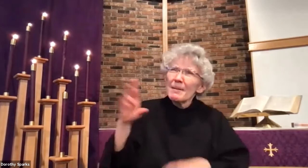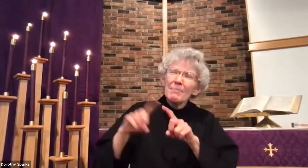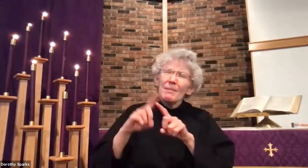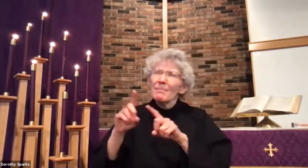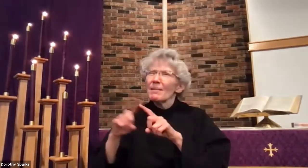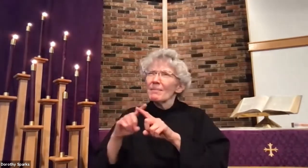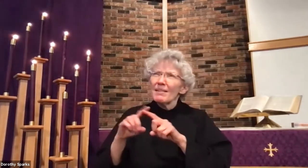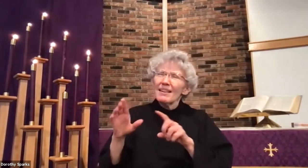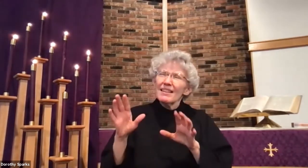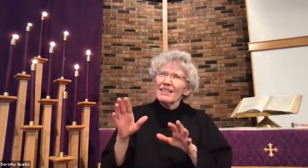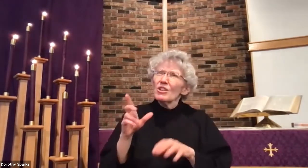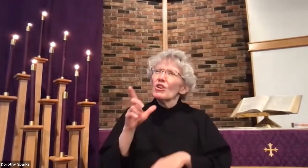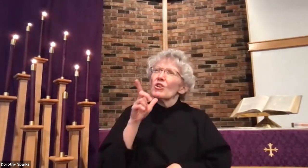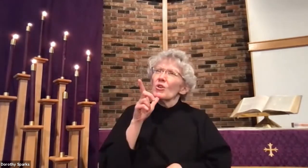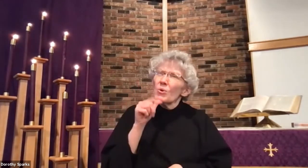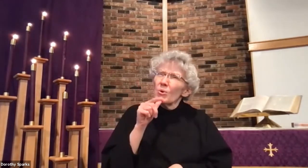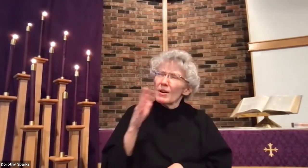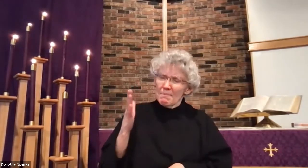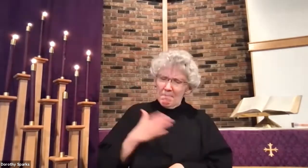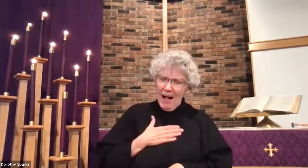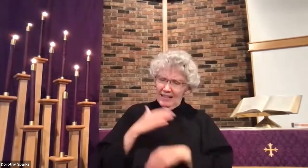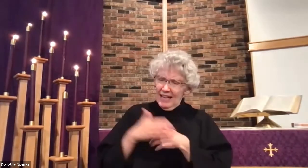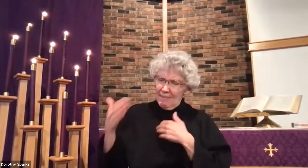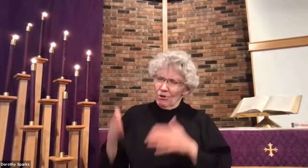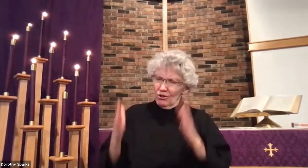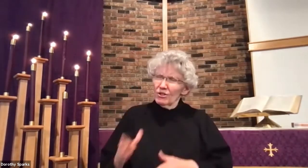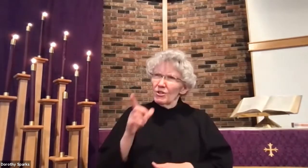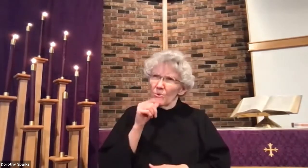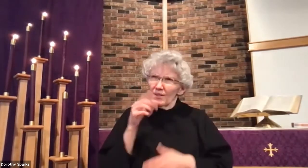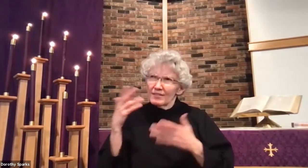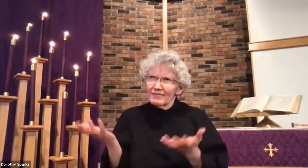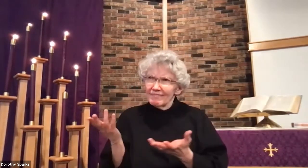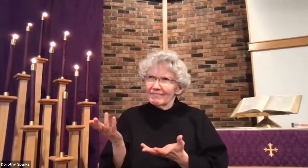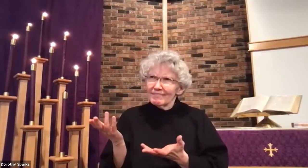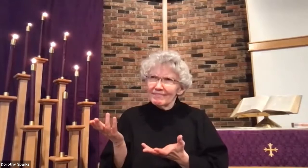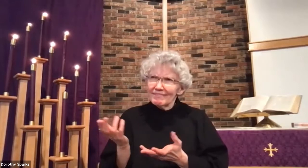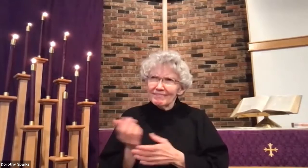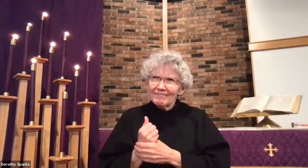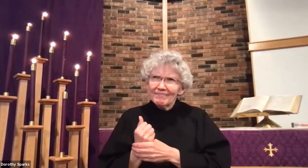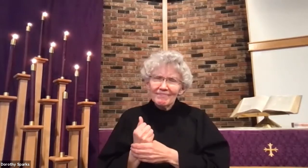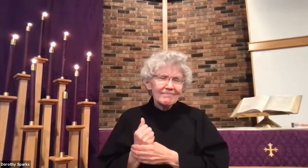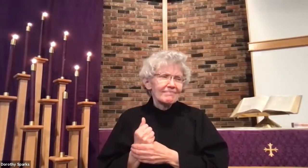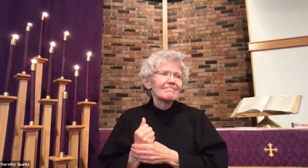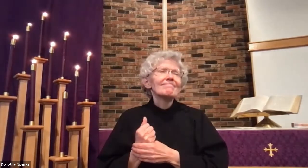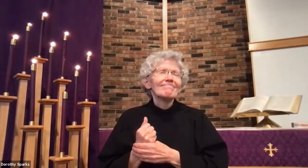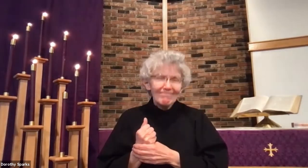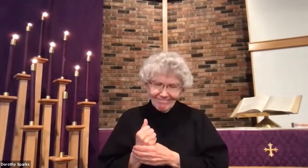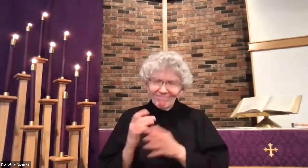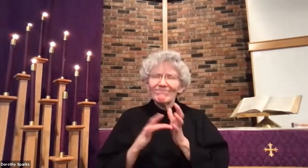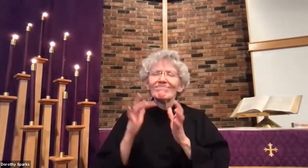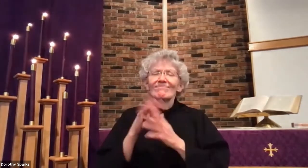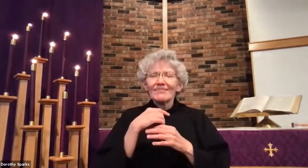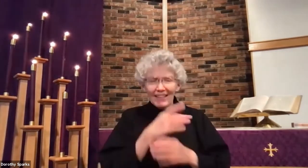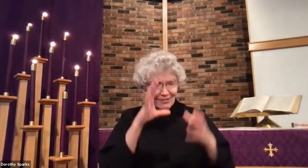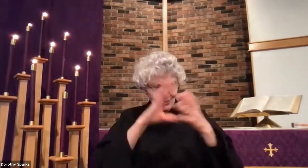Do this, and you will have eternal life." But the man wanted to show that the way he was living was